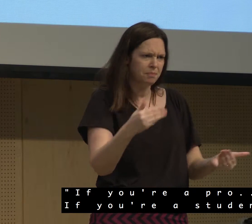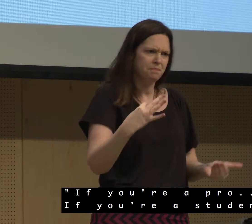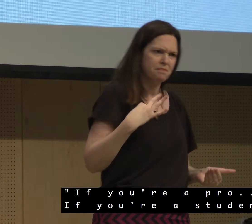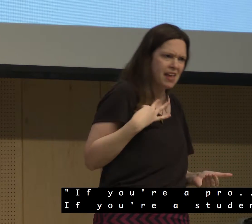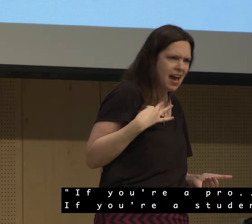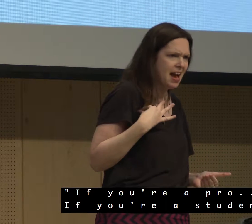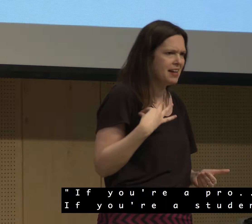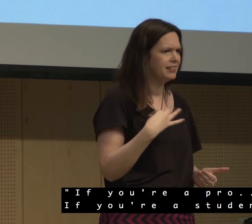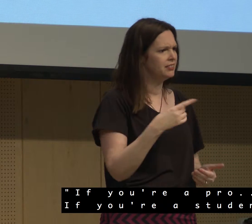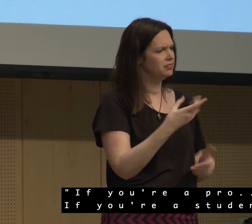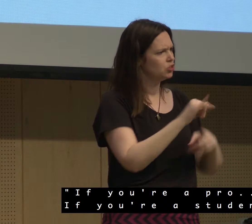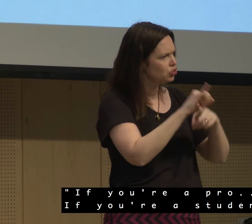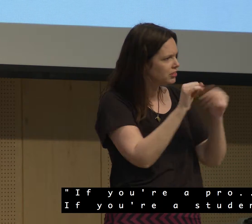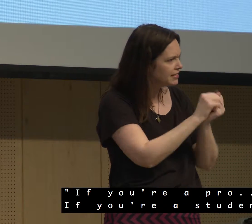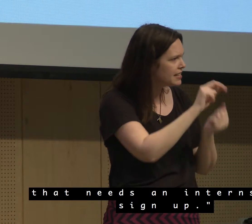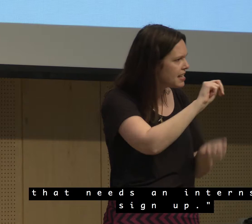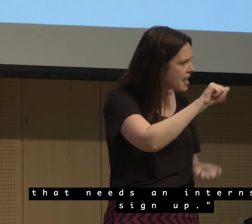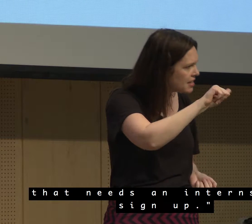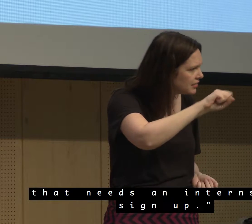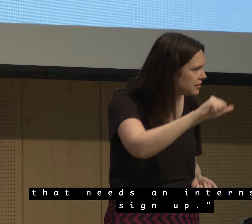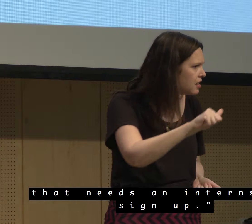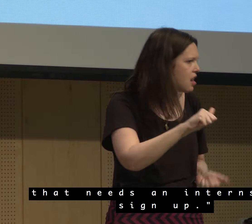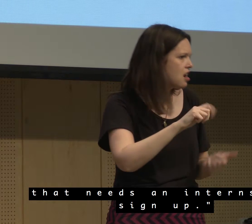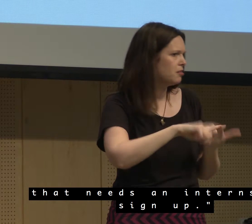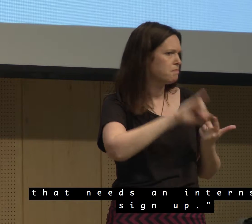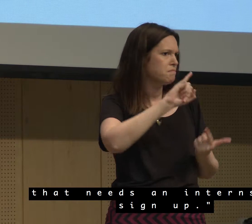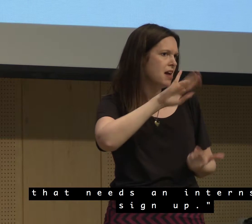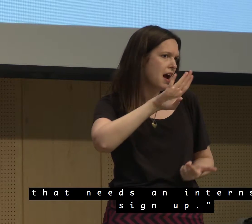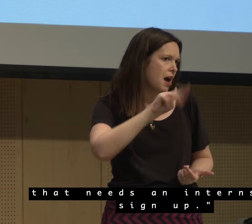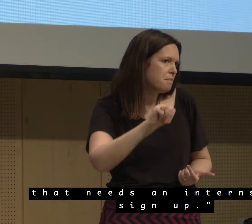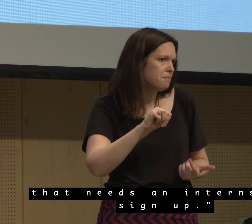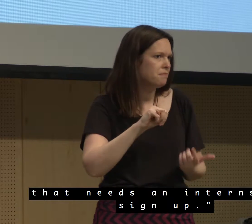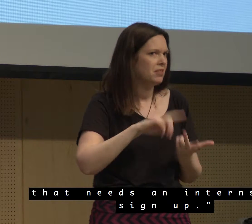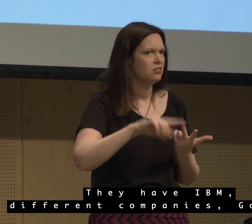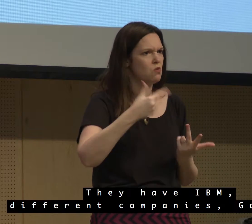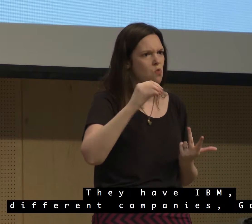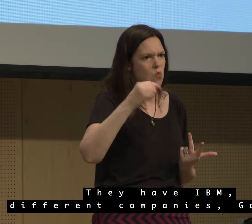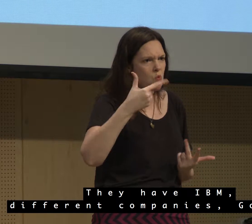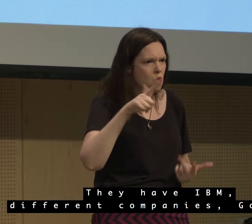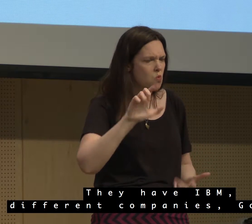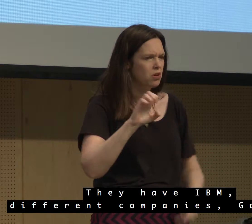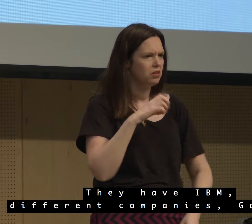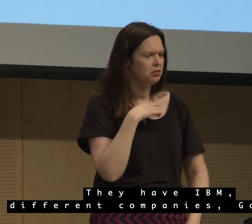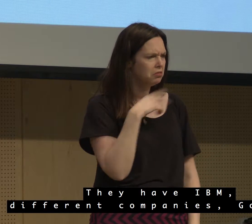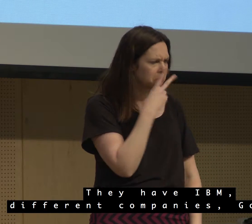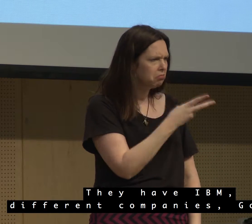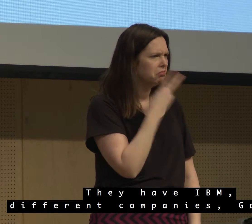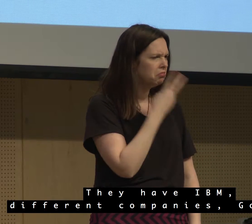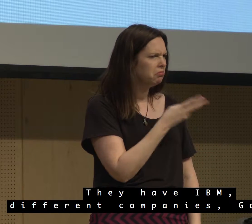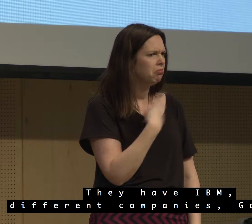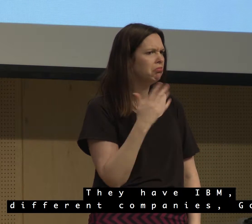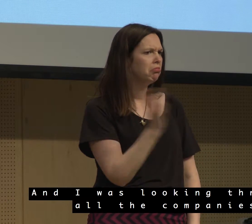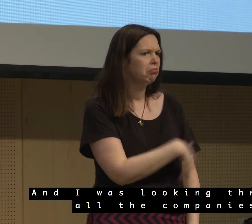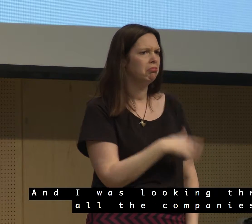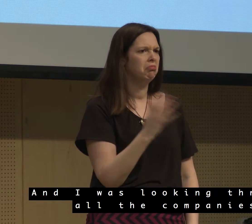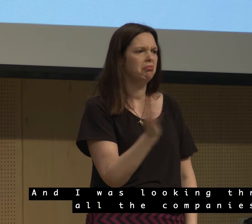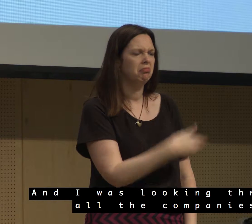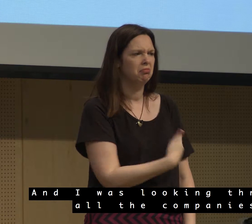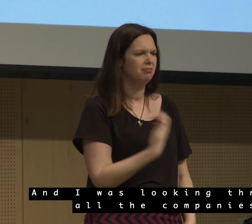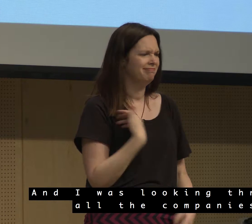If you're a student that needs an internship, sign up. They have IBM, different companies, Google, and I was